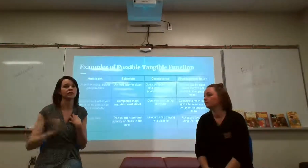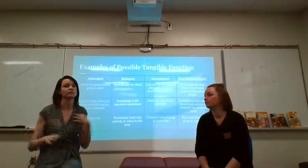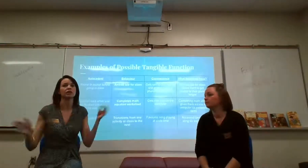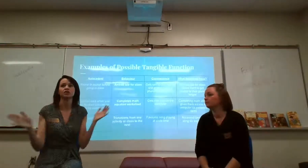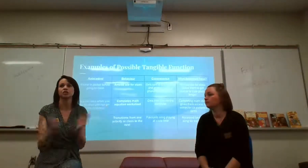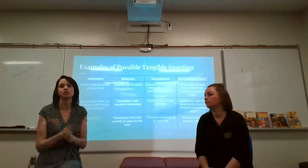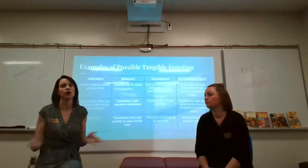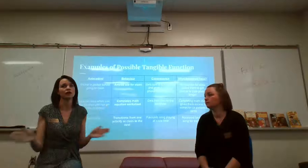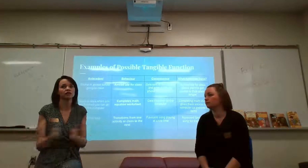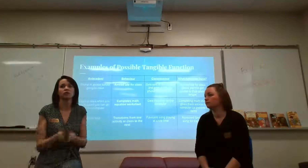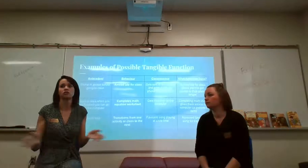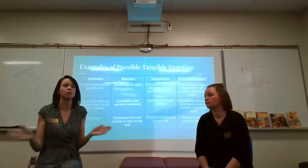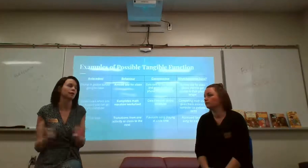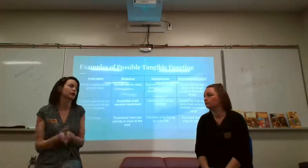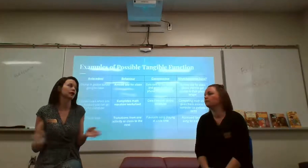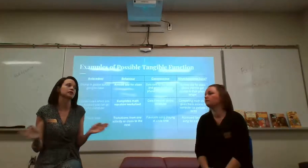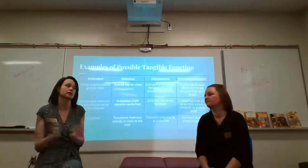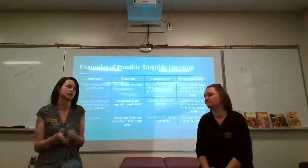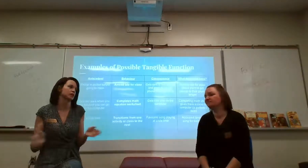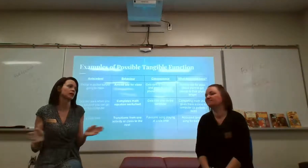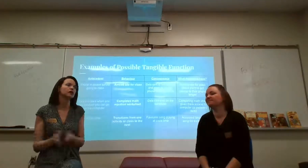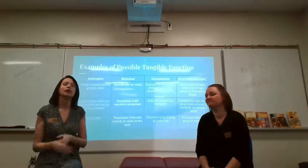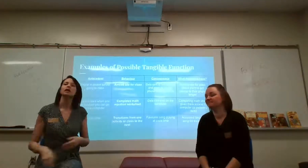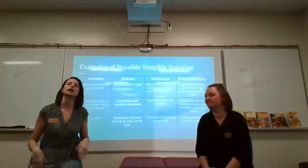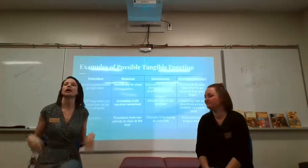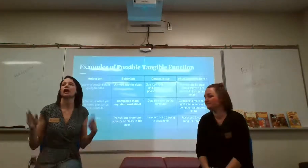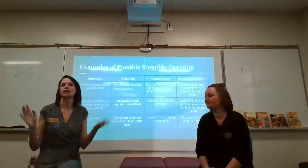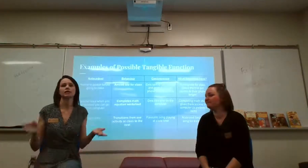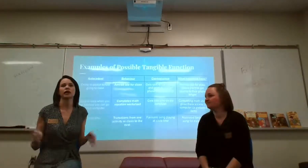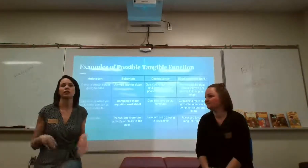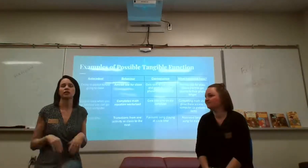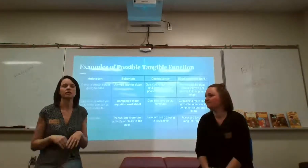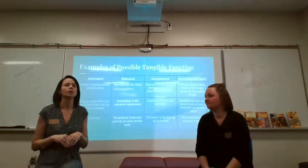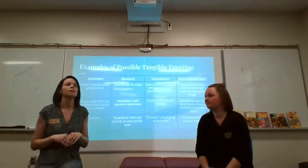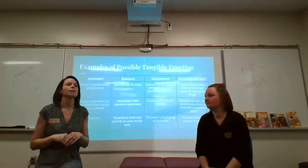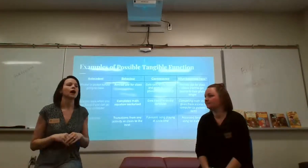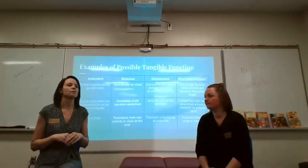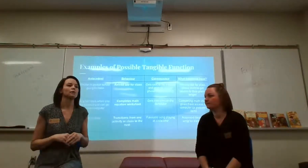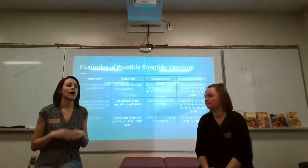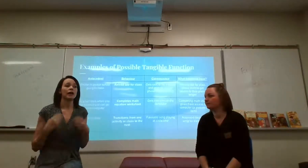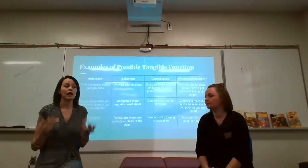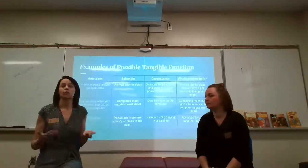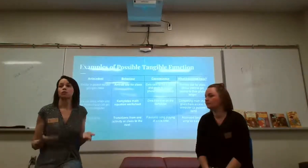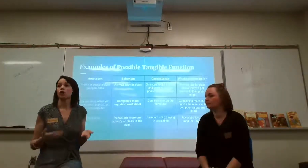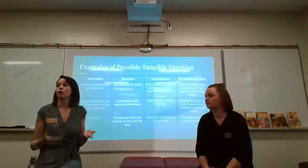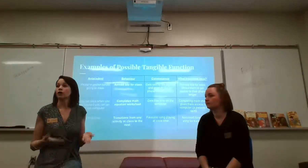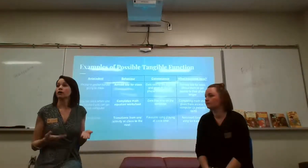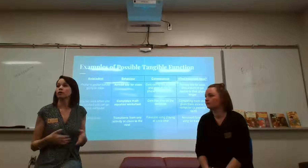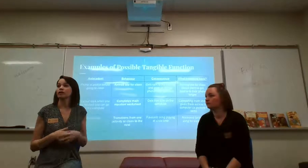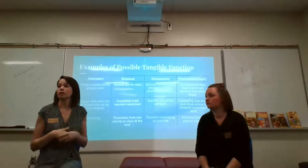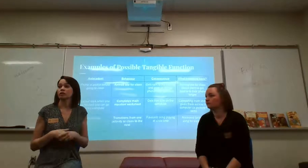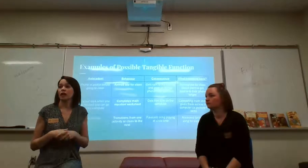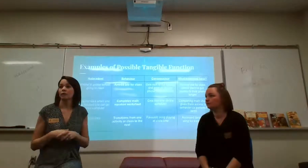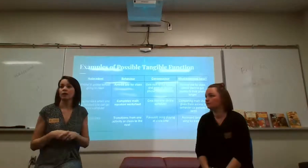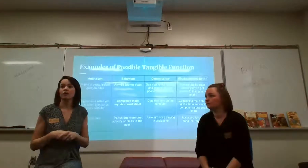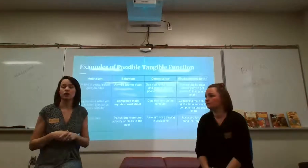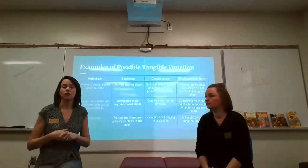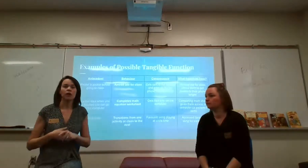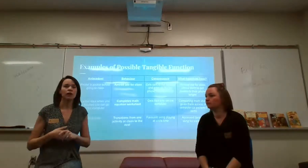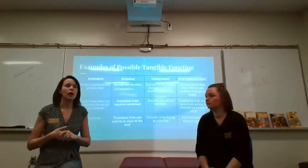was like, let's just distract this girl so mama can get the dishes done. Like, I need to get out of this. And I knowingly reinforce that behavior, right?